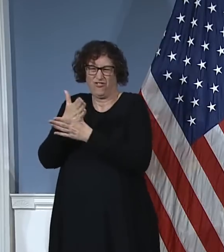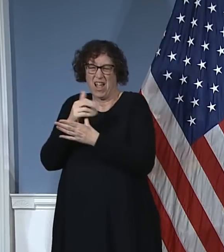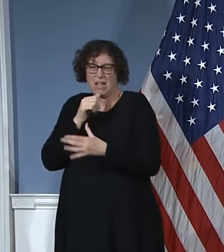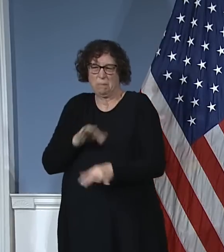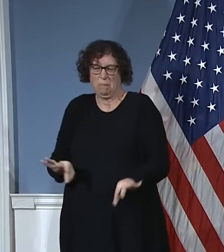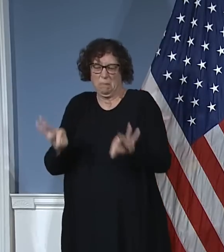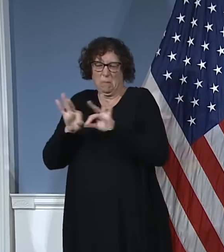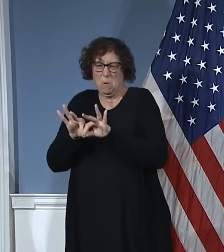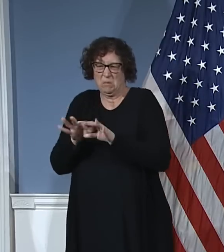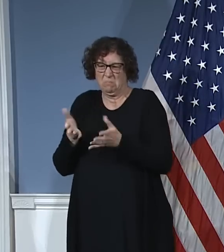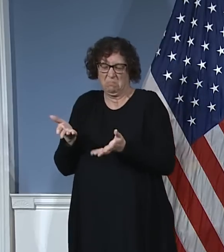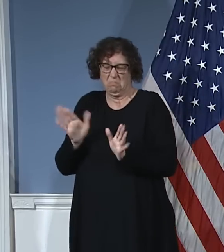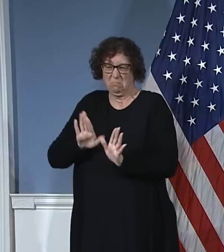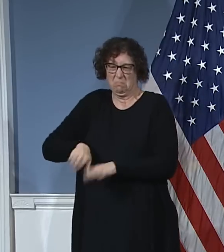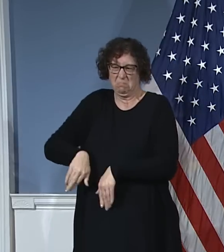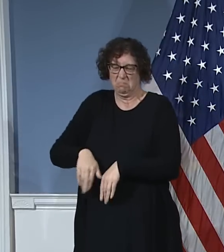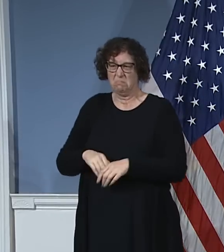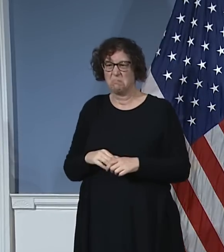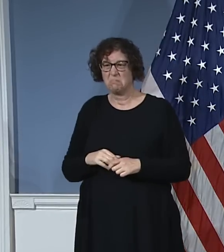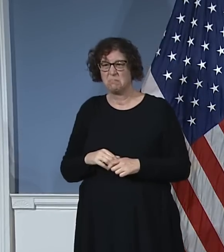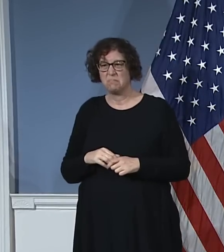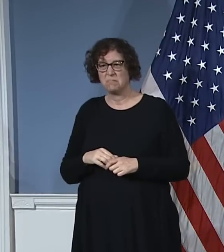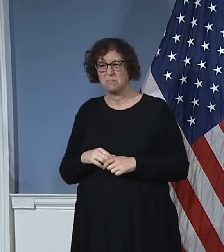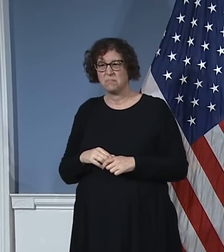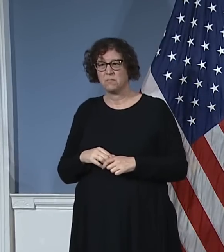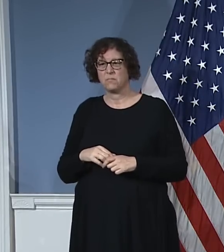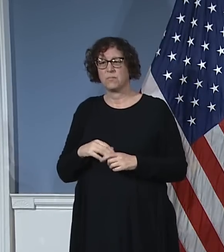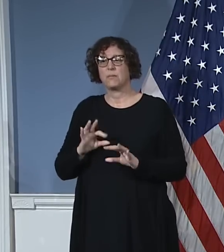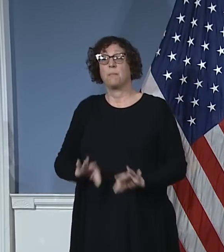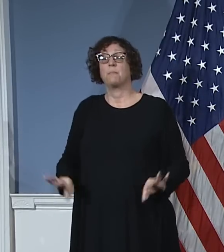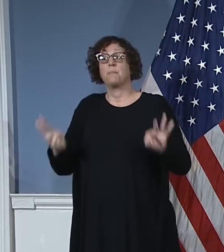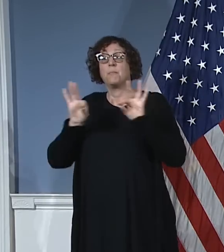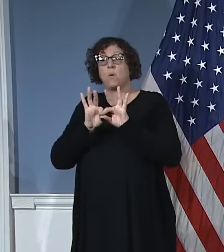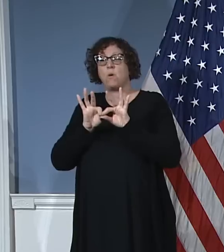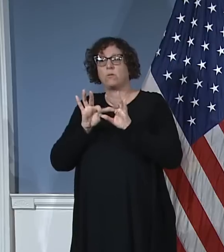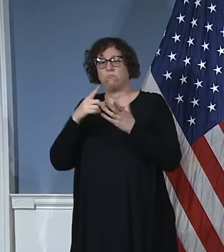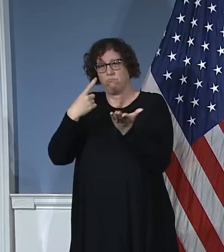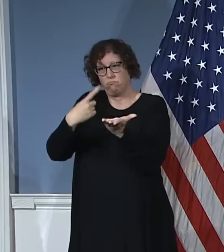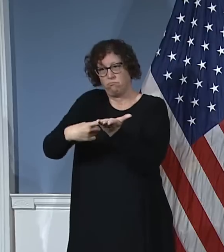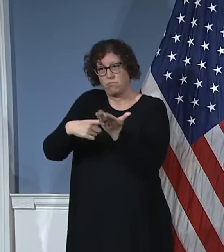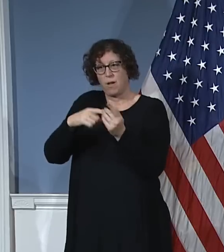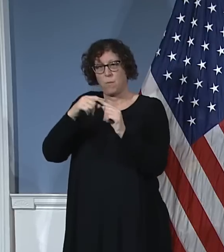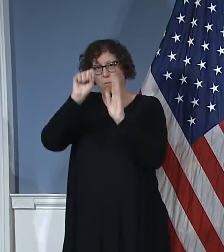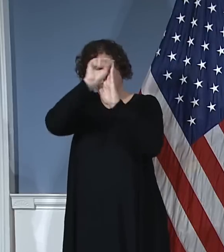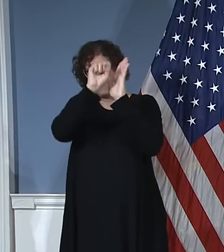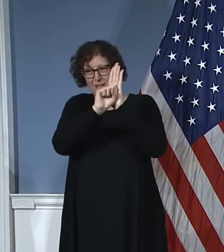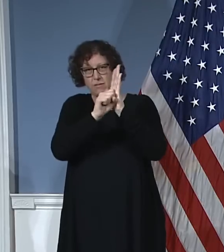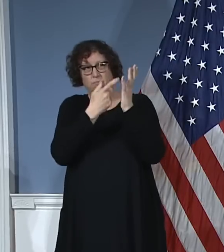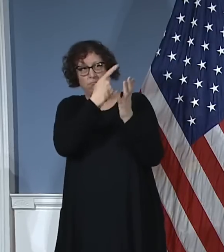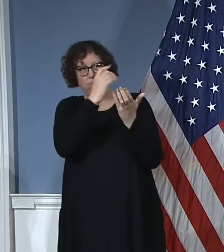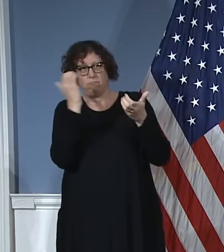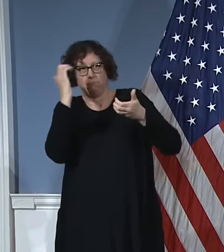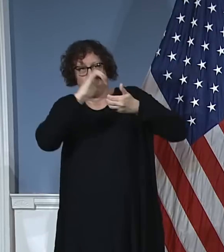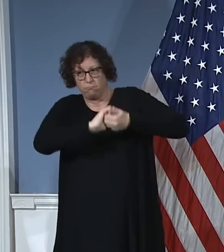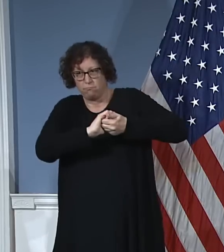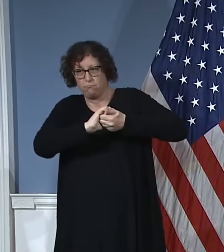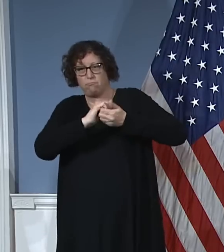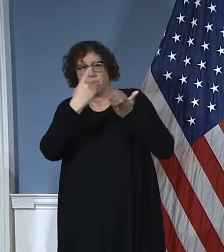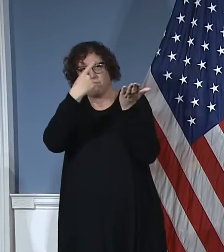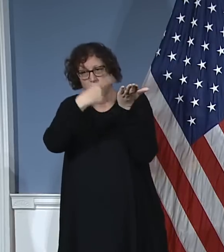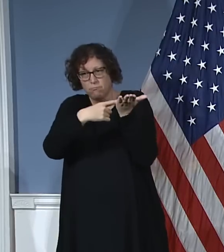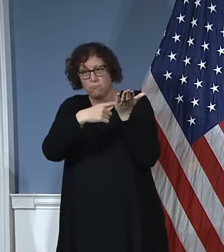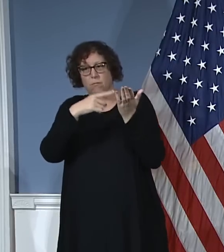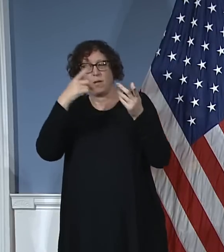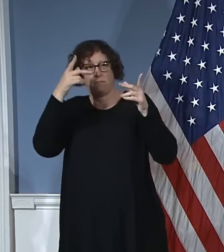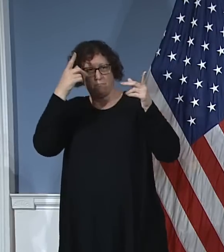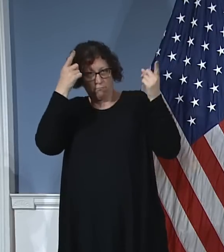and get us all aligned on how we want to handle this for this coming week. But Rose, I'll say to you and all your colleagues, any rule,